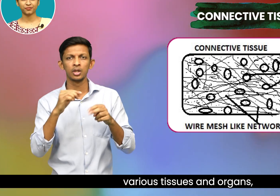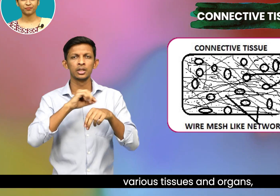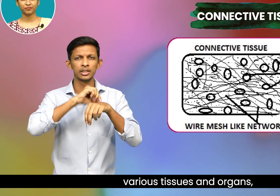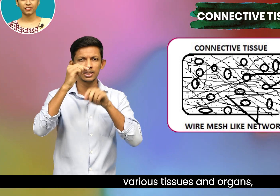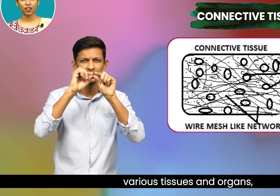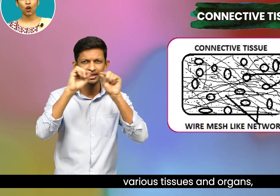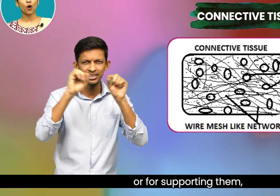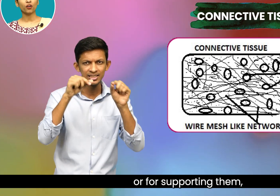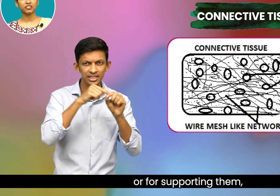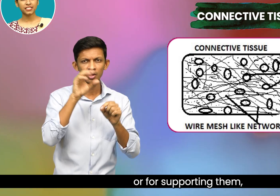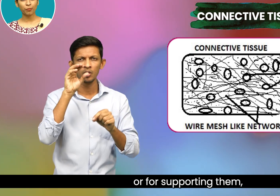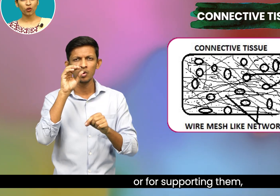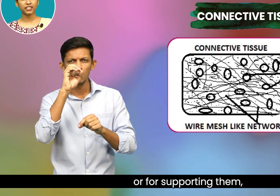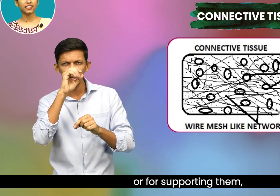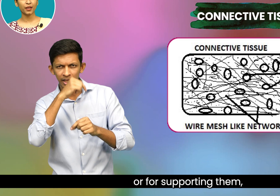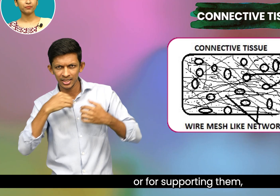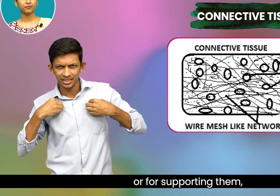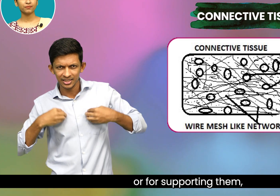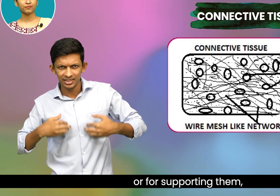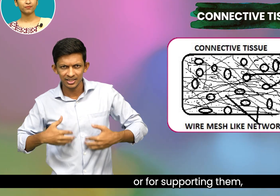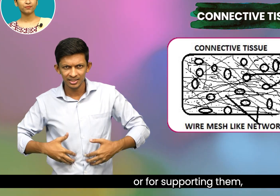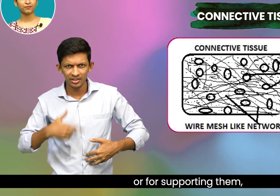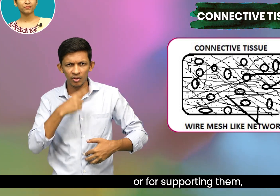organs or for supporting them